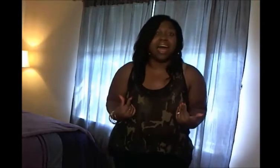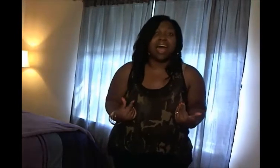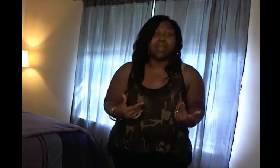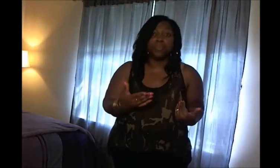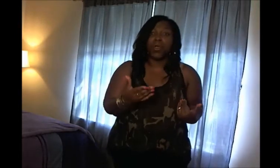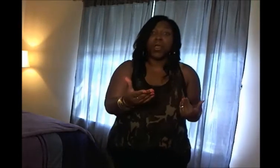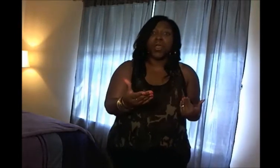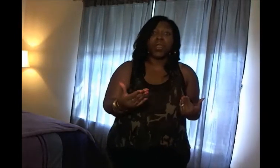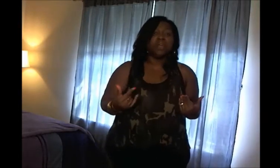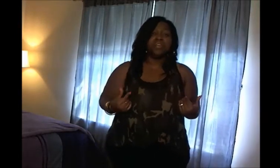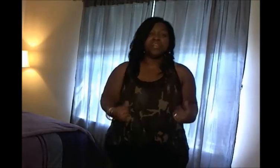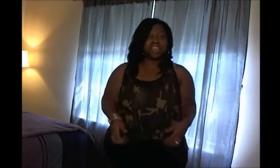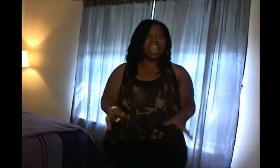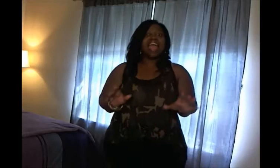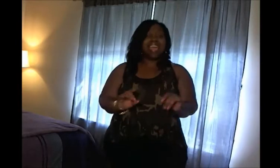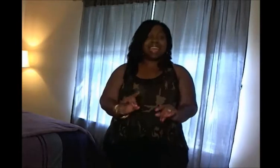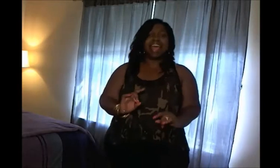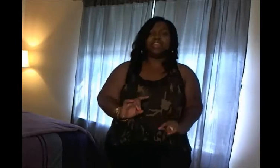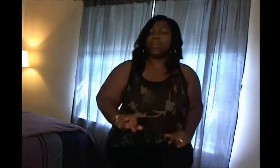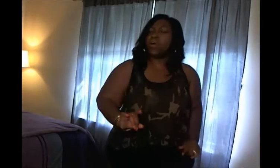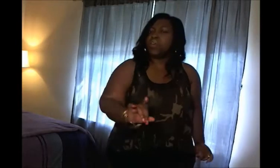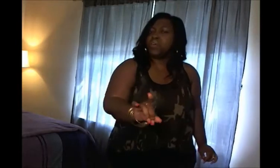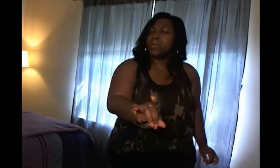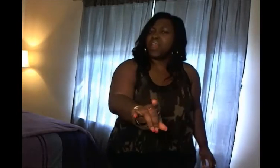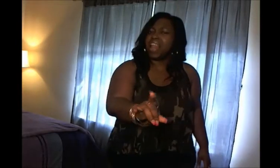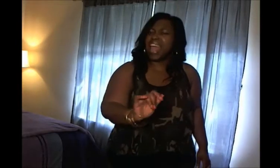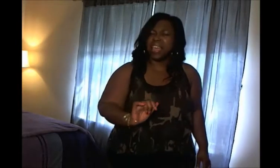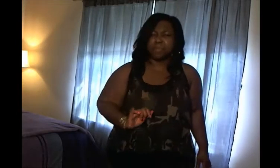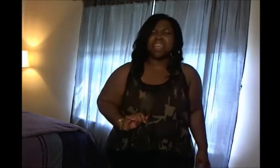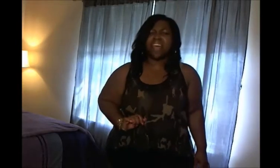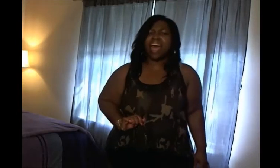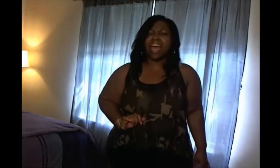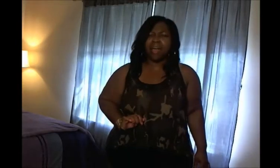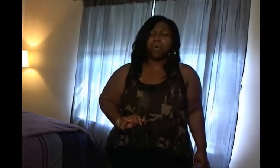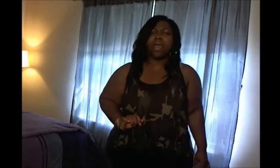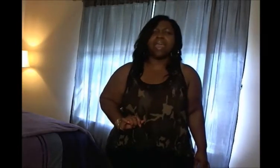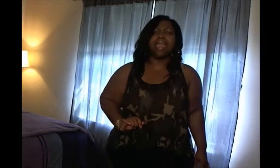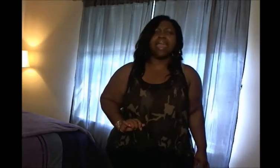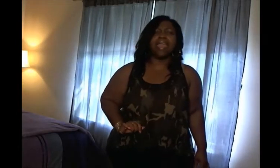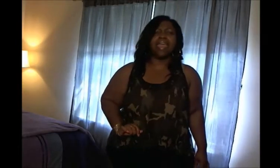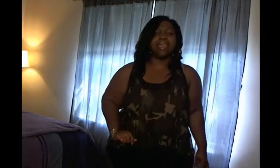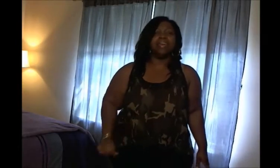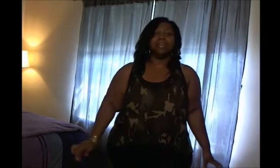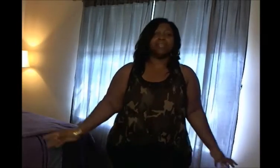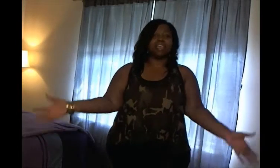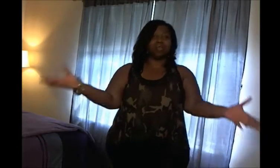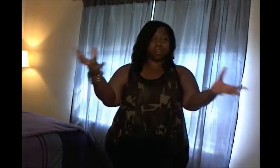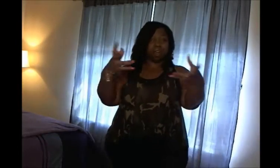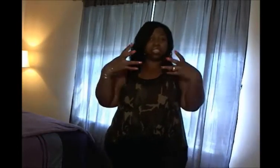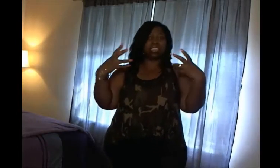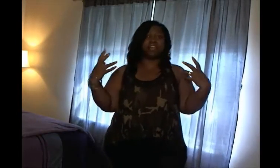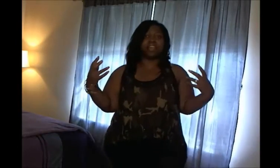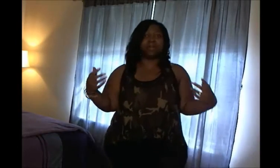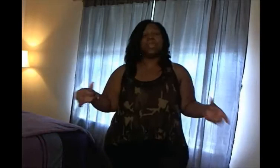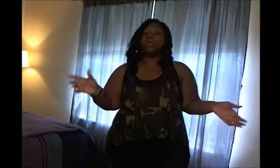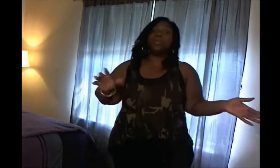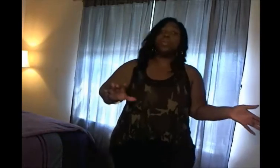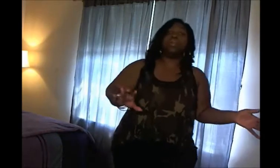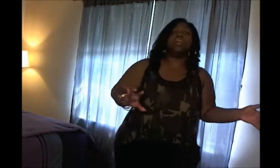not perfect, and I know you like me that way. I'm singing it all together now.